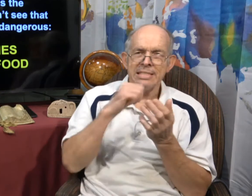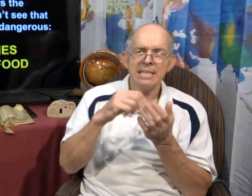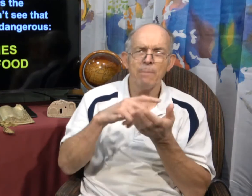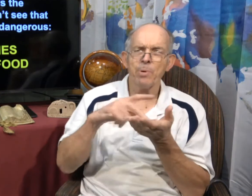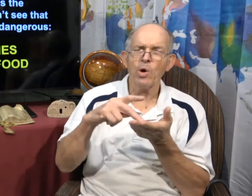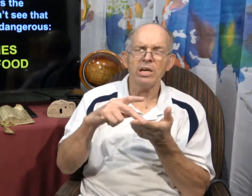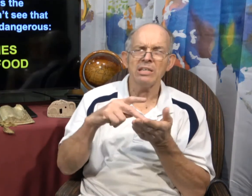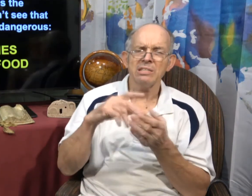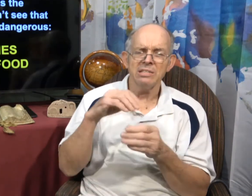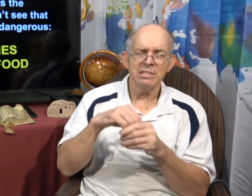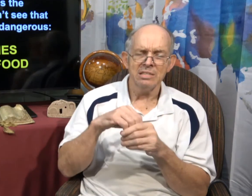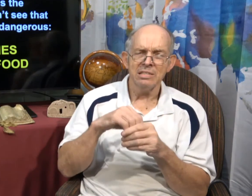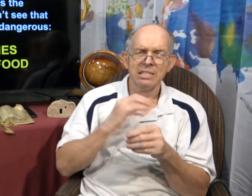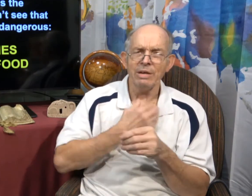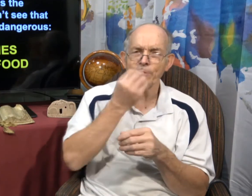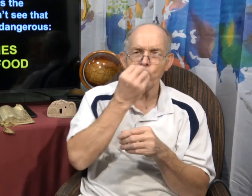Not poor. Not poor.